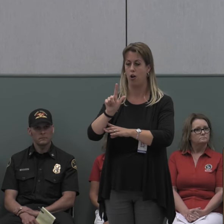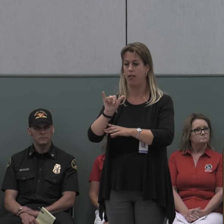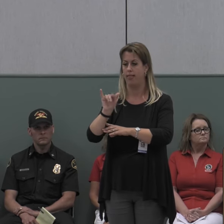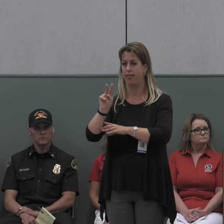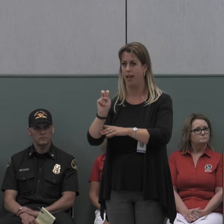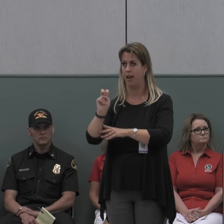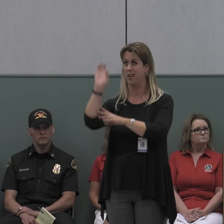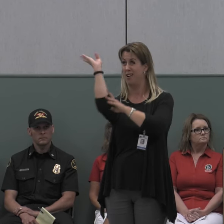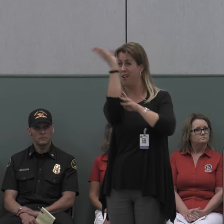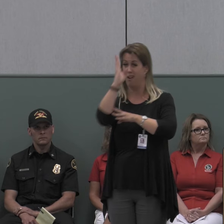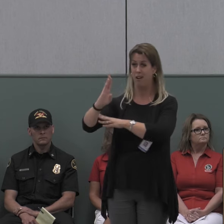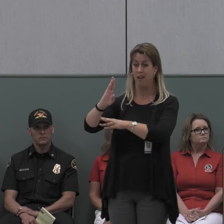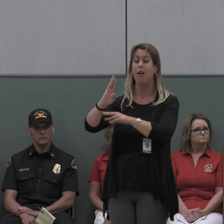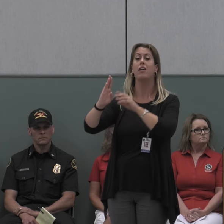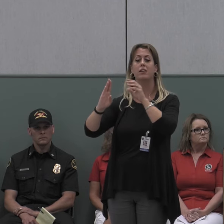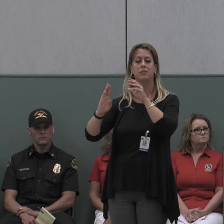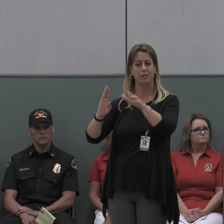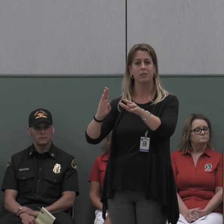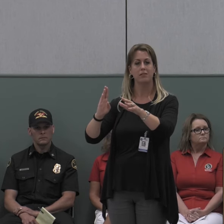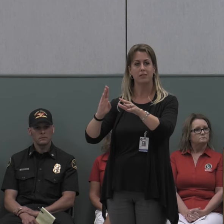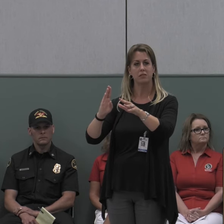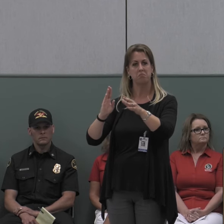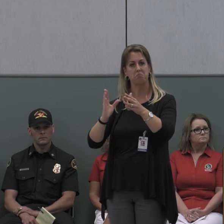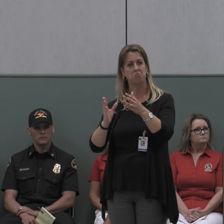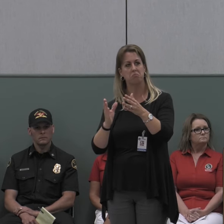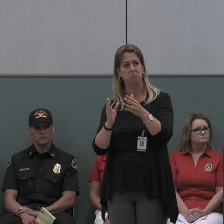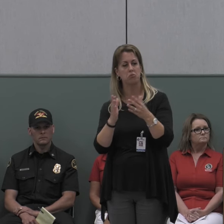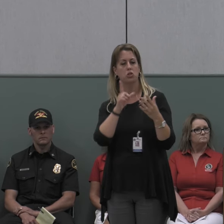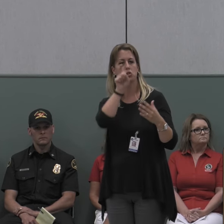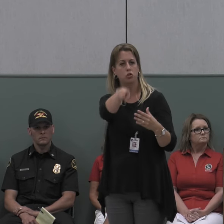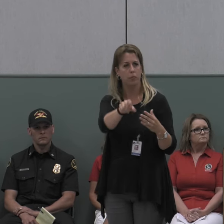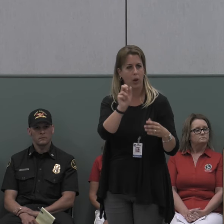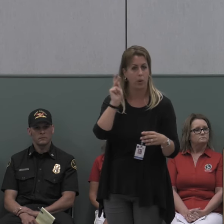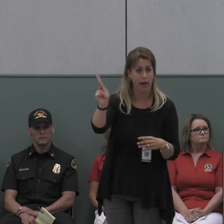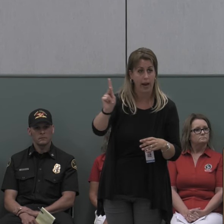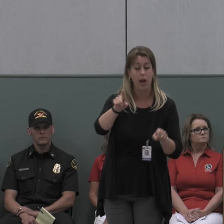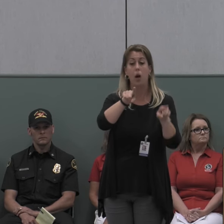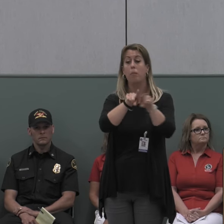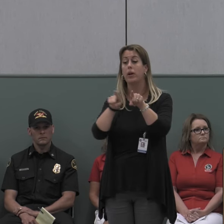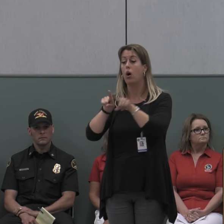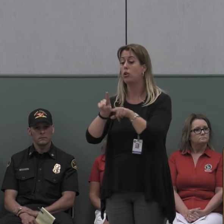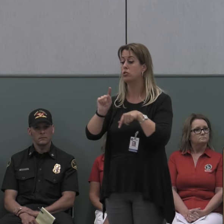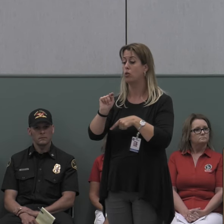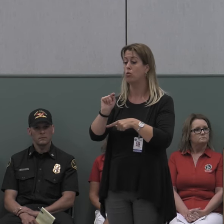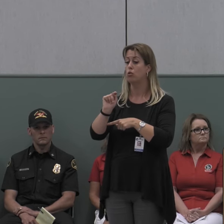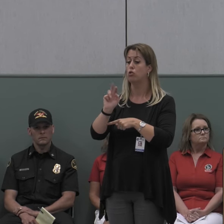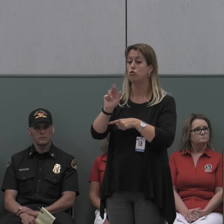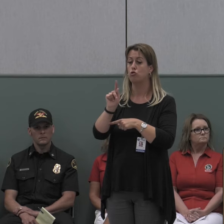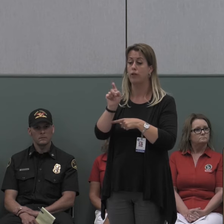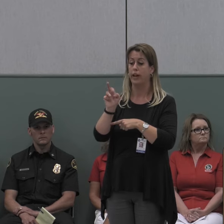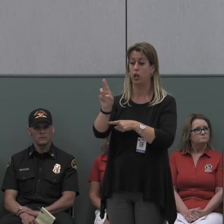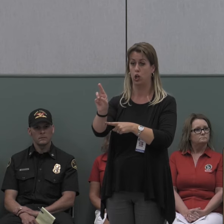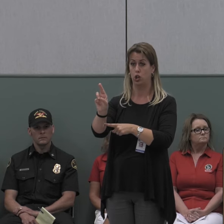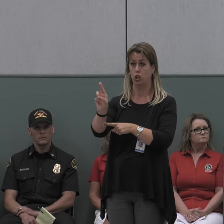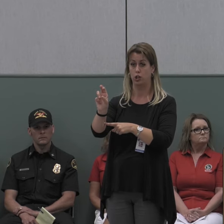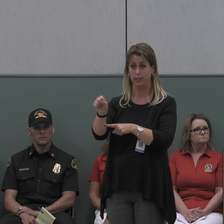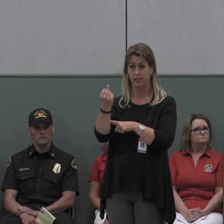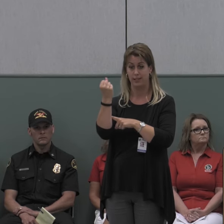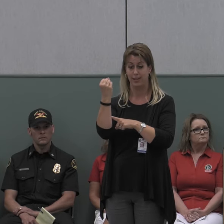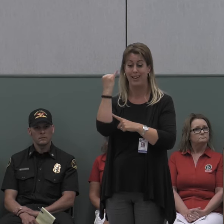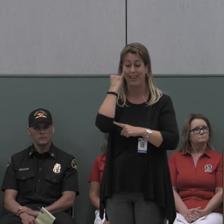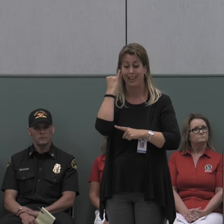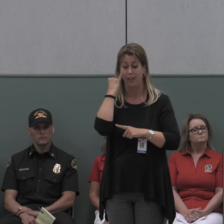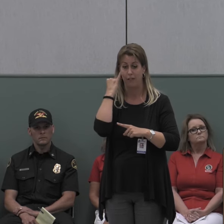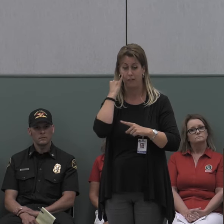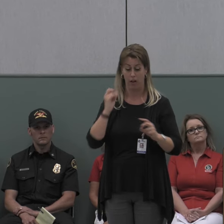you're quite often okay. But, you know, another thing would be the trailers that are completely off the jacks. Now, yeah, those we need to come look at,